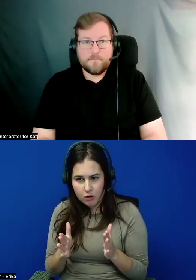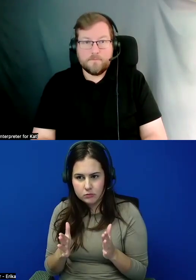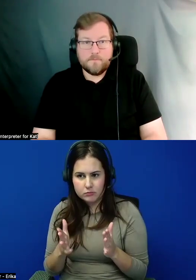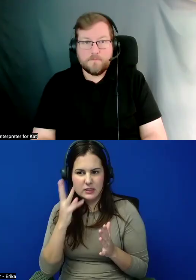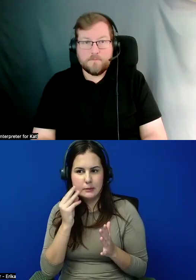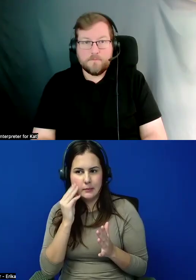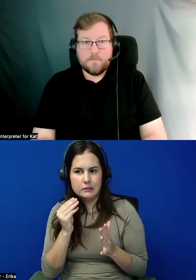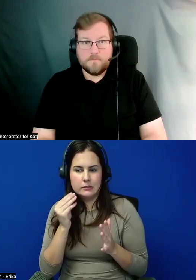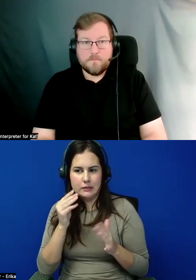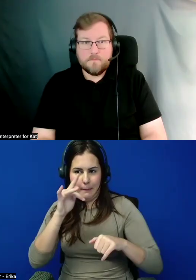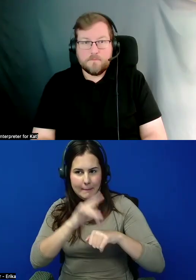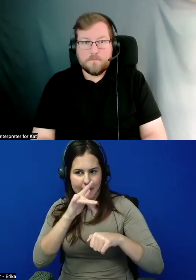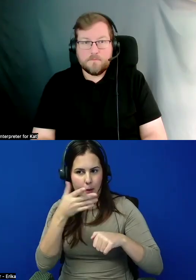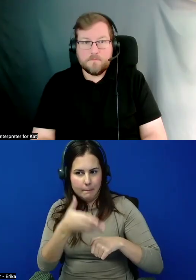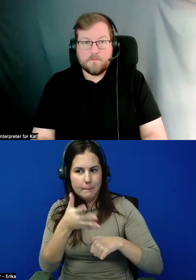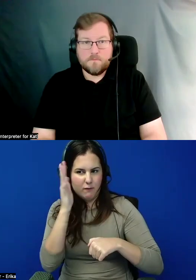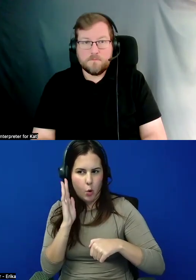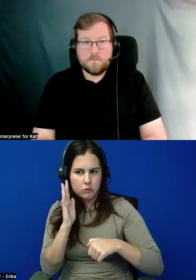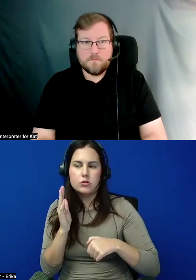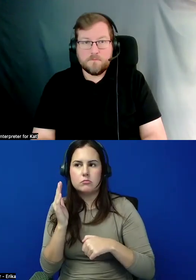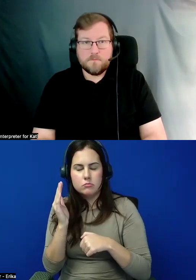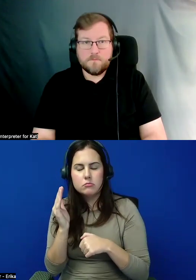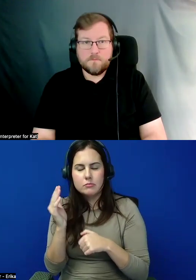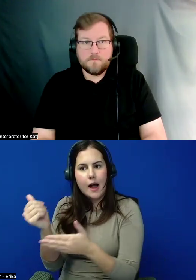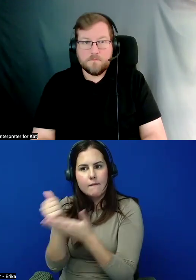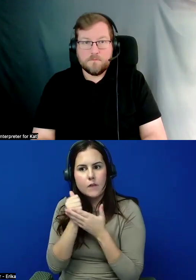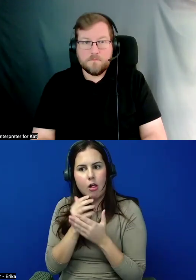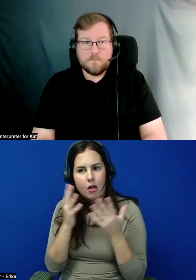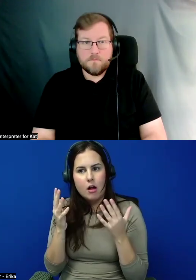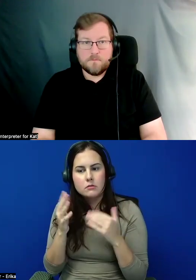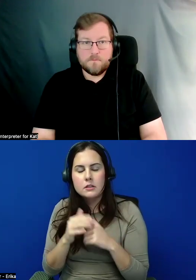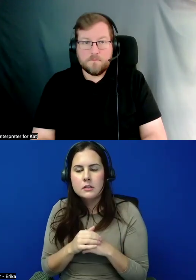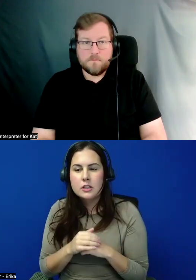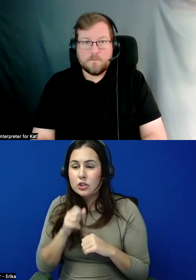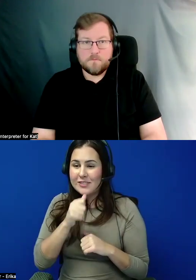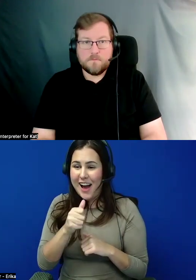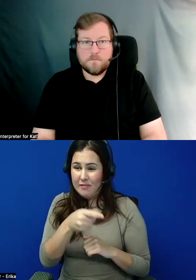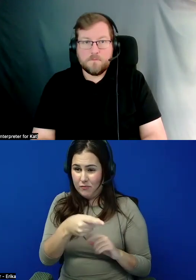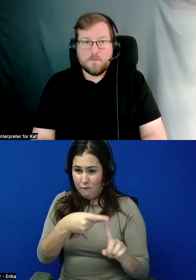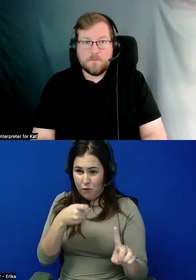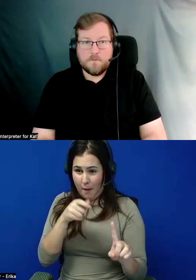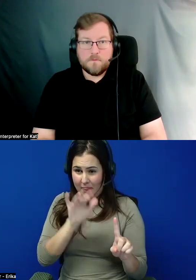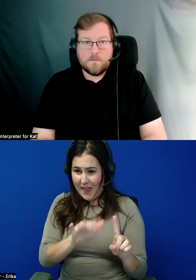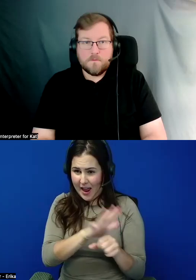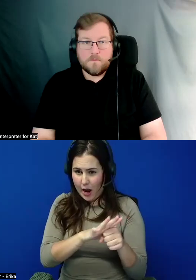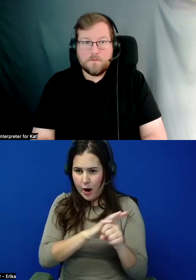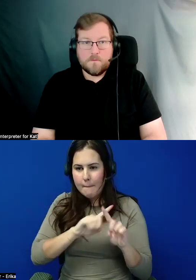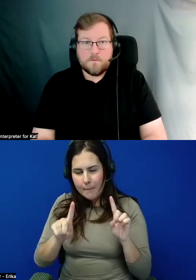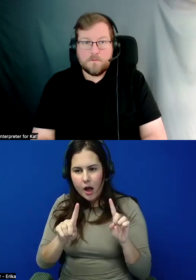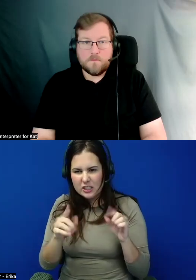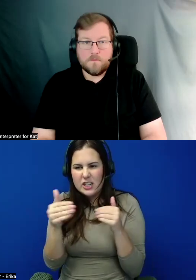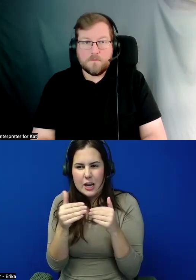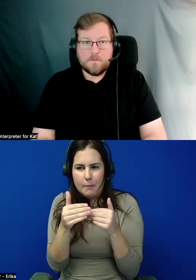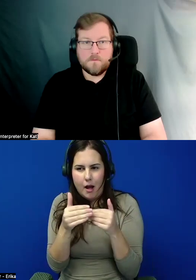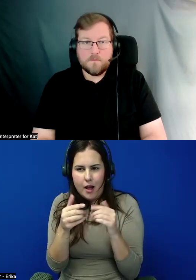there before. So she was a good resource for us even before we left. She's not from there, she's from the Sacred Valley area, but she flew in